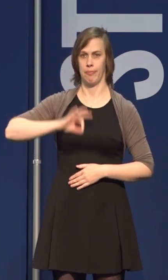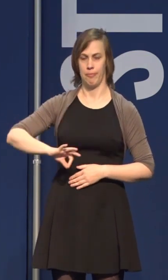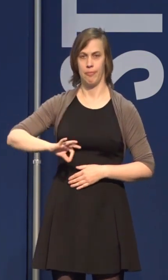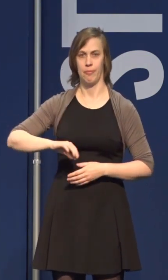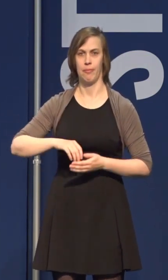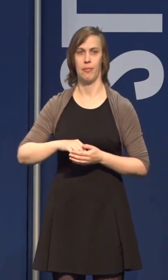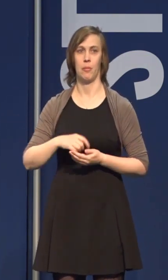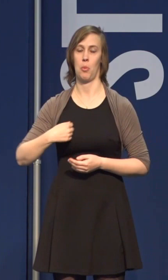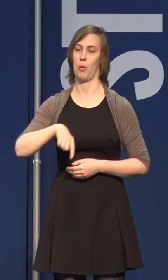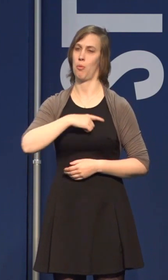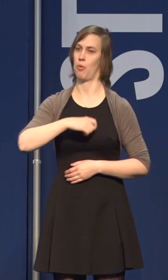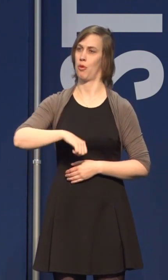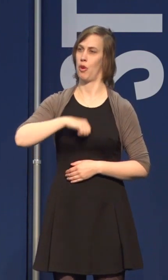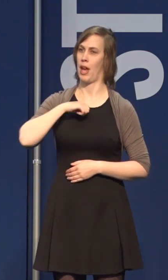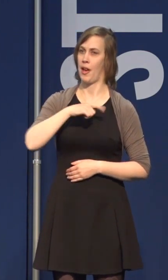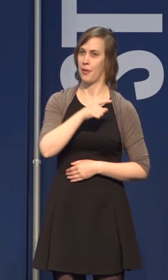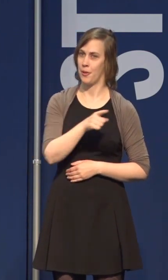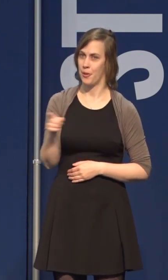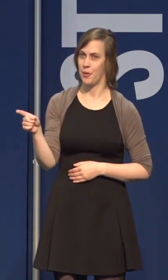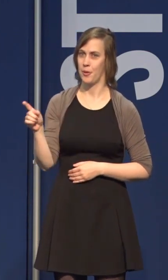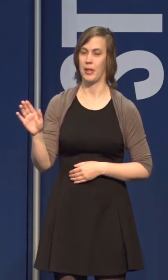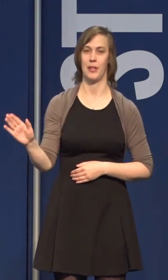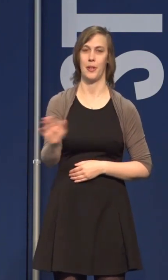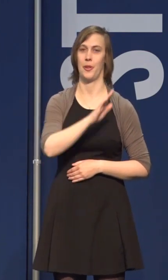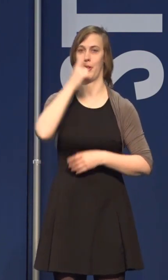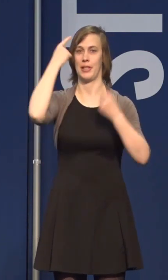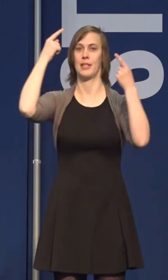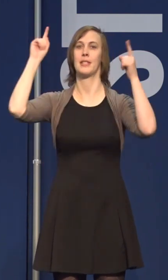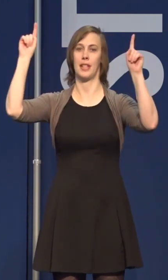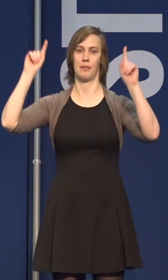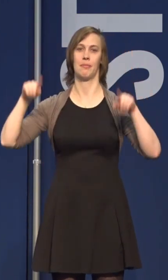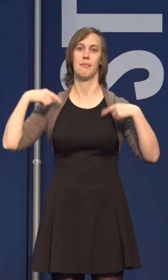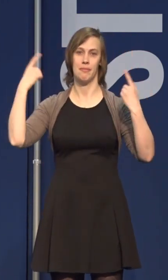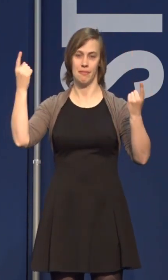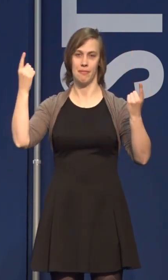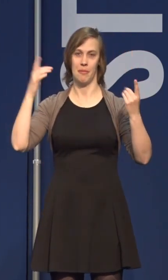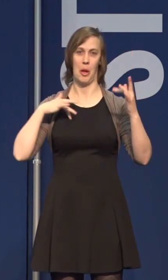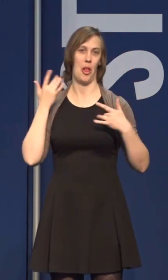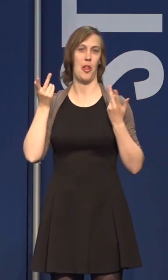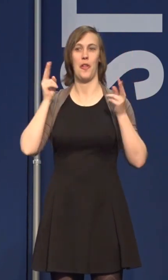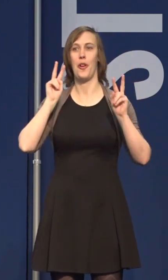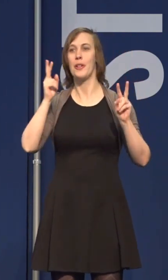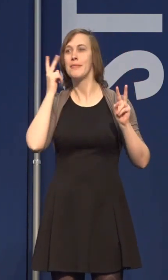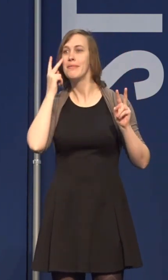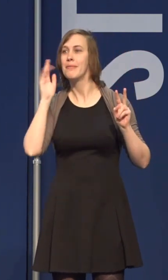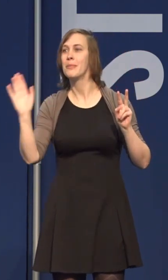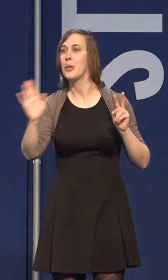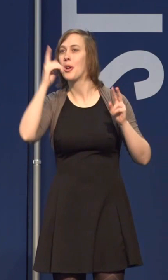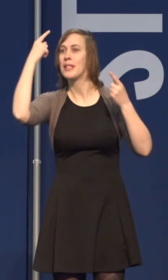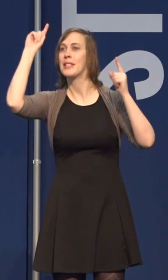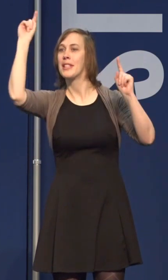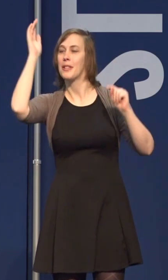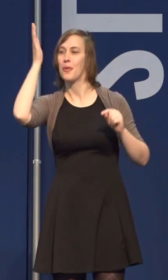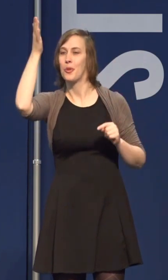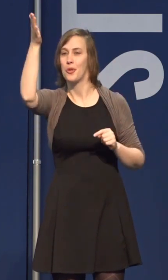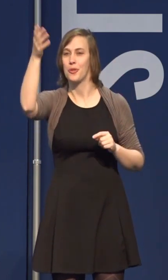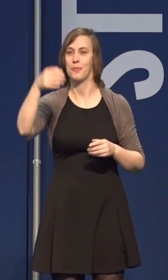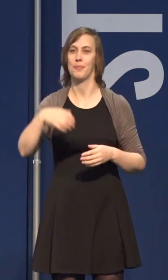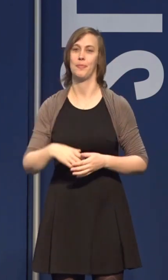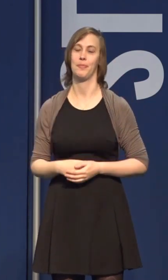very proud of you and all that you've accomplished. So we look forward to following you in the future because we know you're going to do great